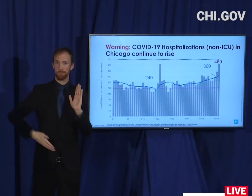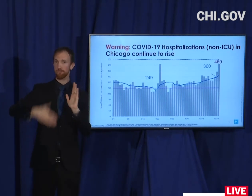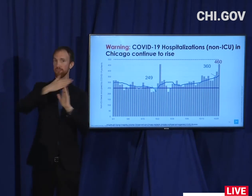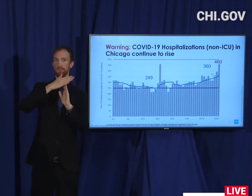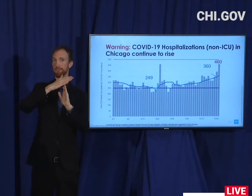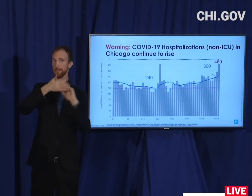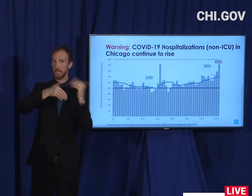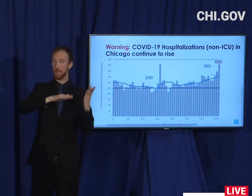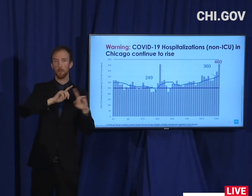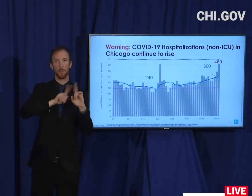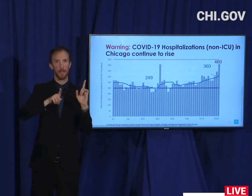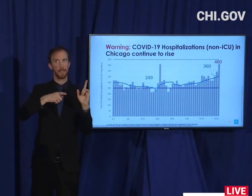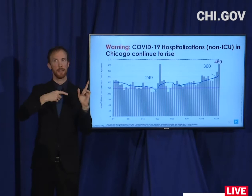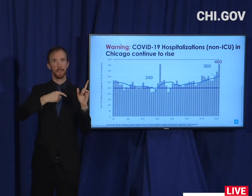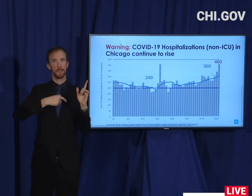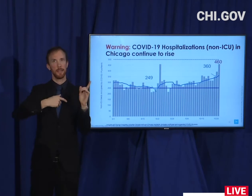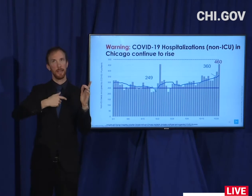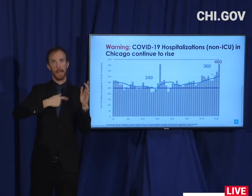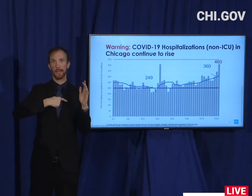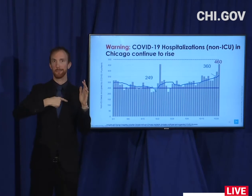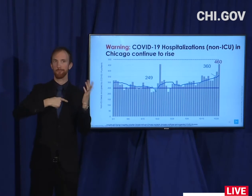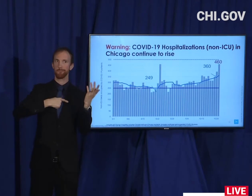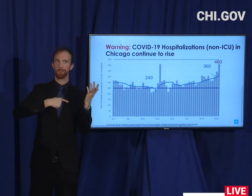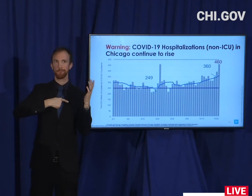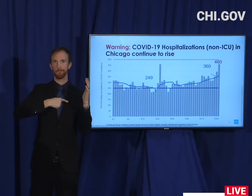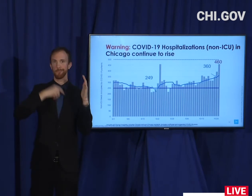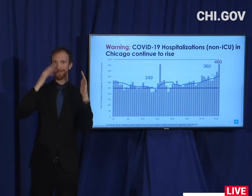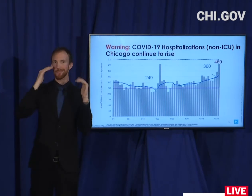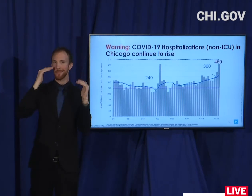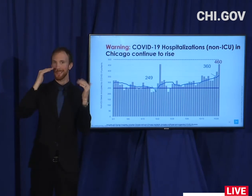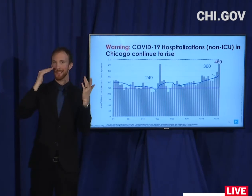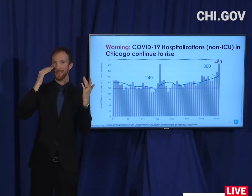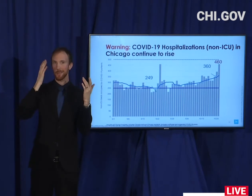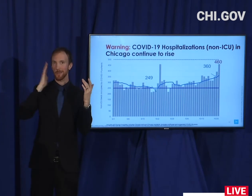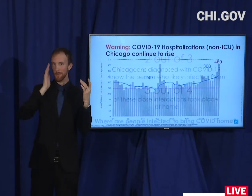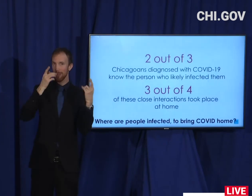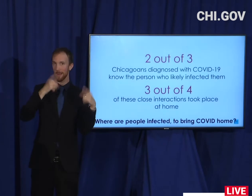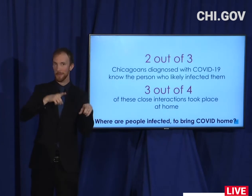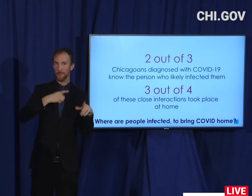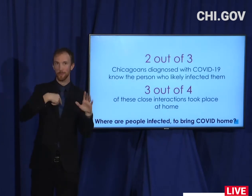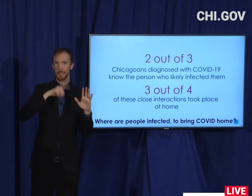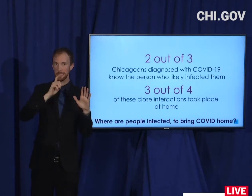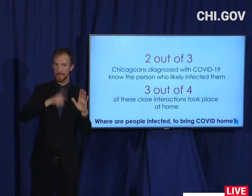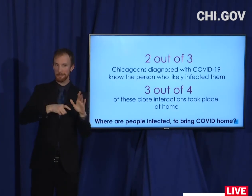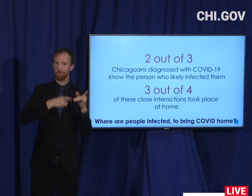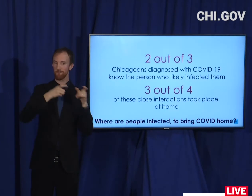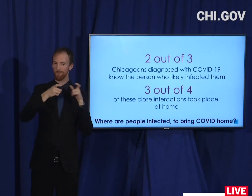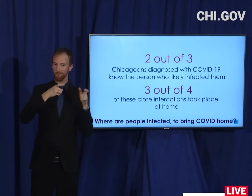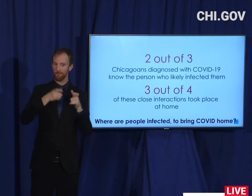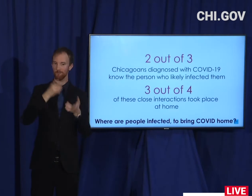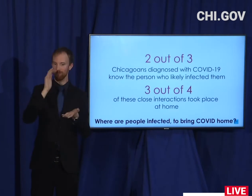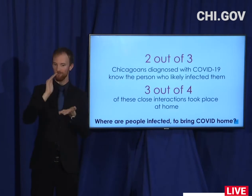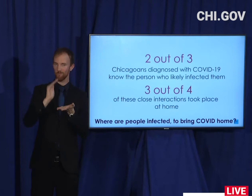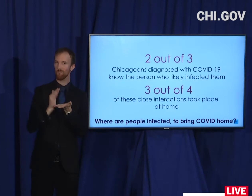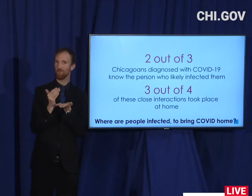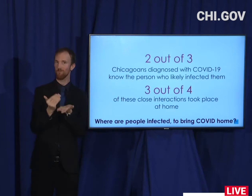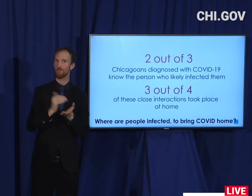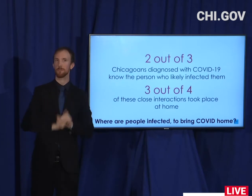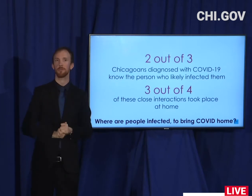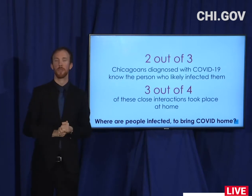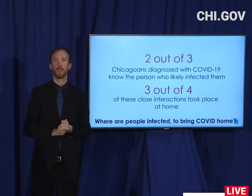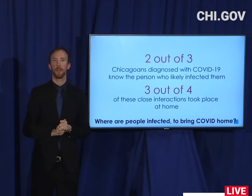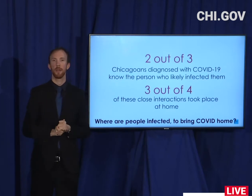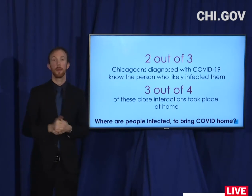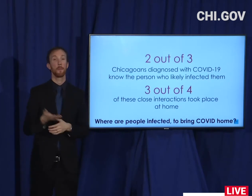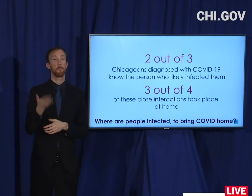expect that we will see it, particularly if we can't turn this around. So I also mentioned on Monday, and this